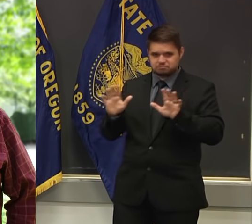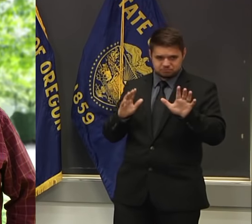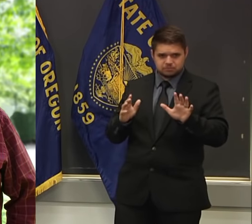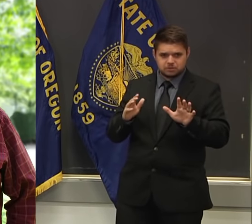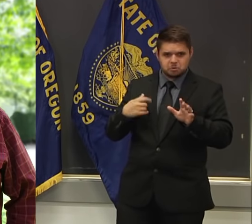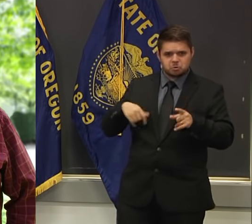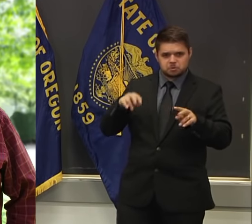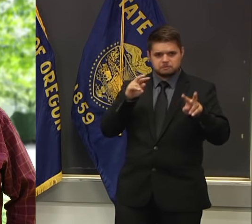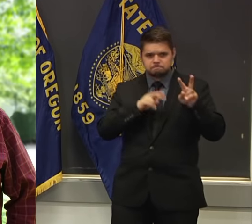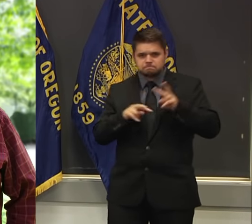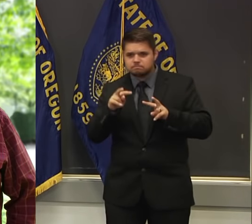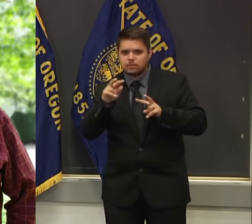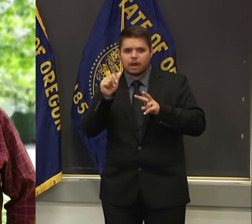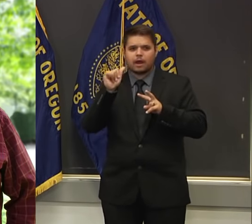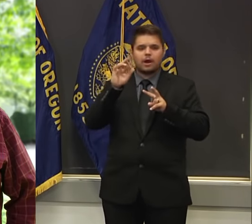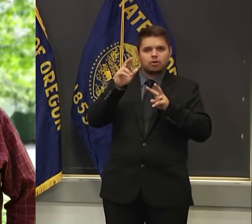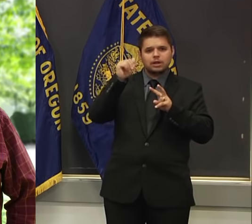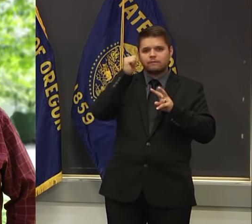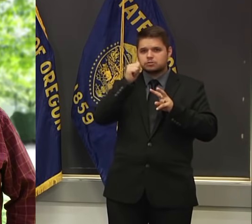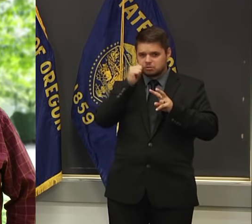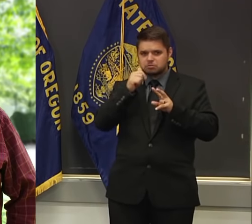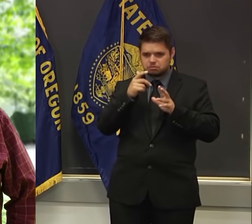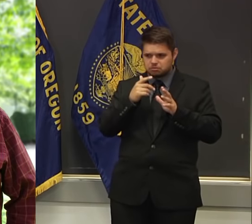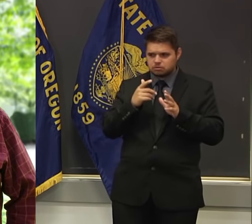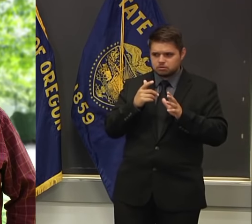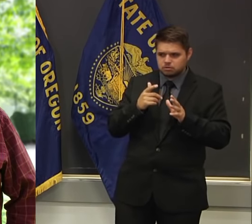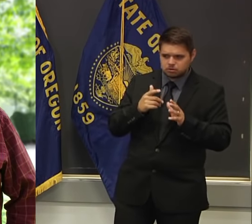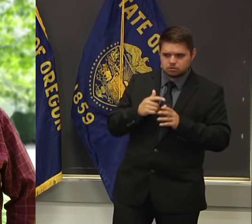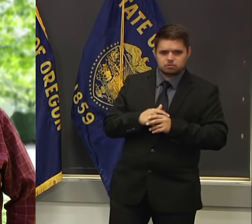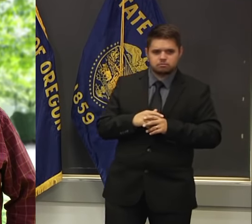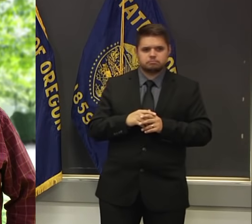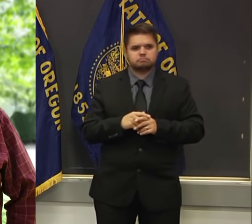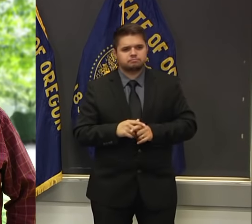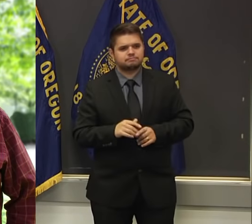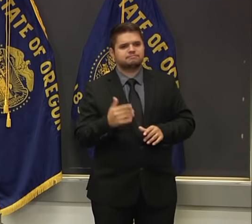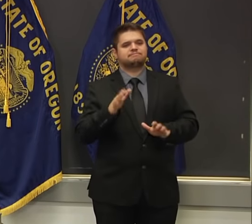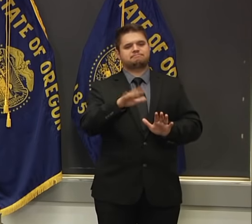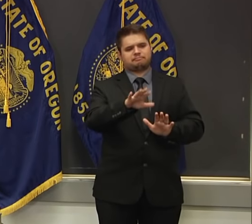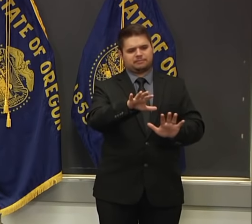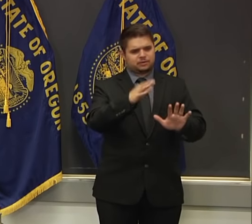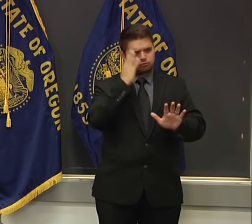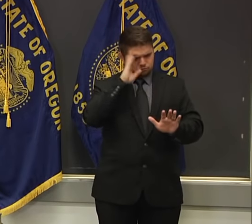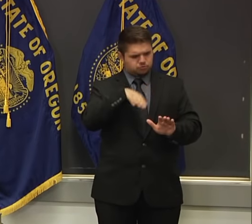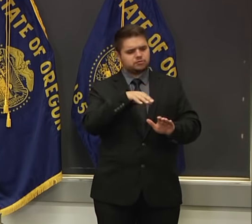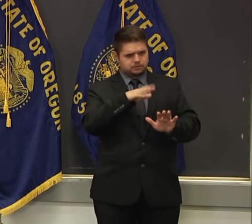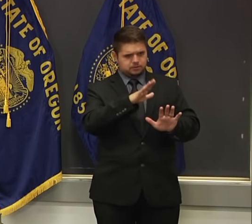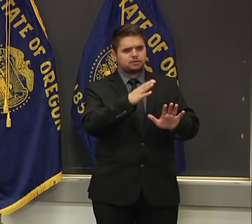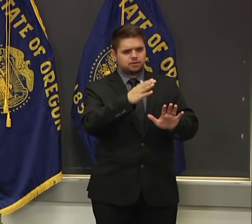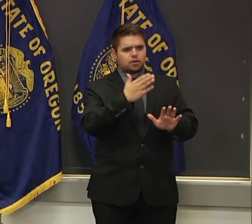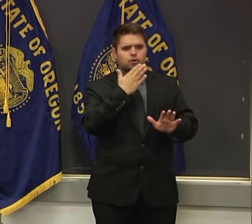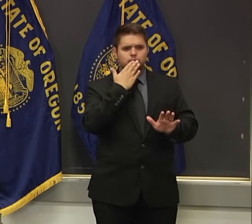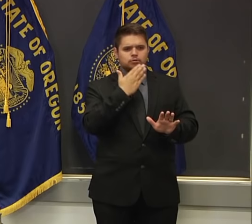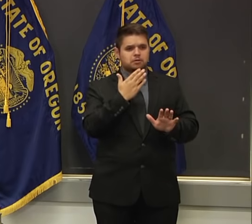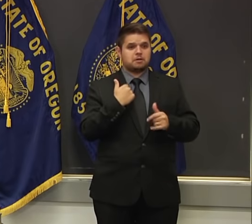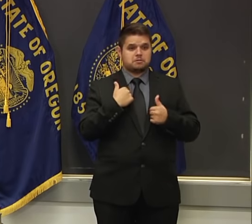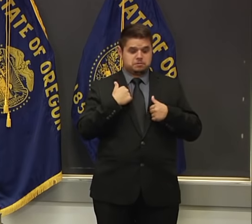we breathe every day. Oh, thanks for the catch, Michael. Yeah, I was thinking carbon monoxide because that's a gas associated with fire.